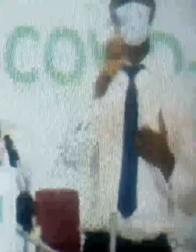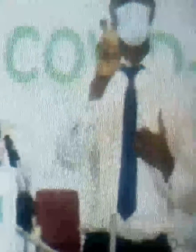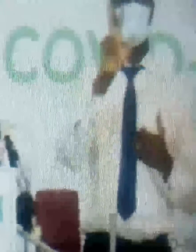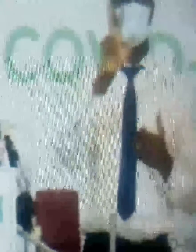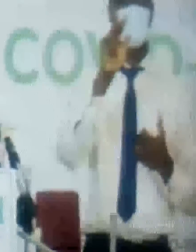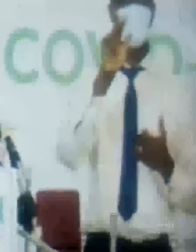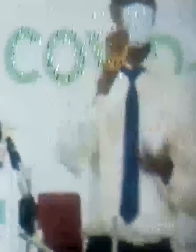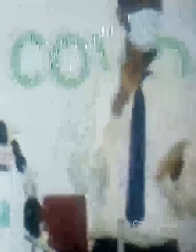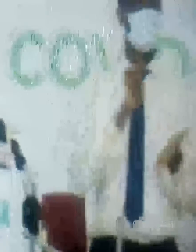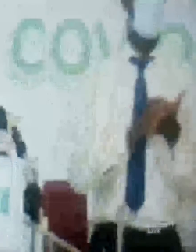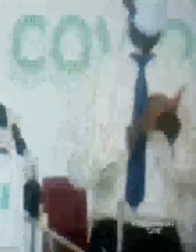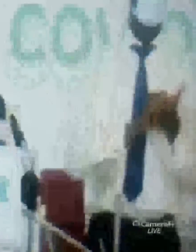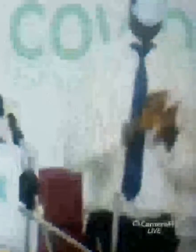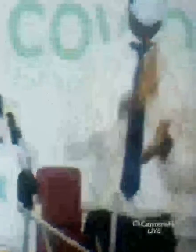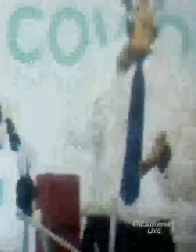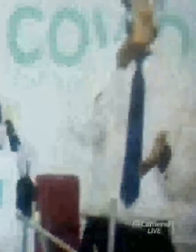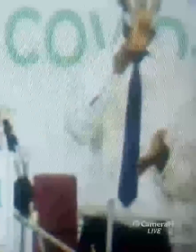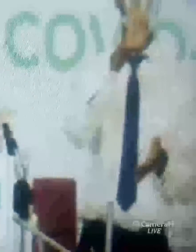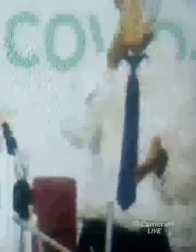213,453 cases.